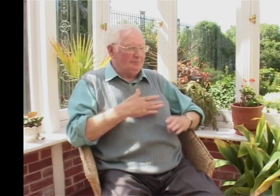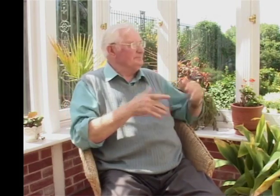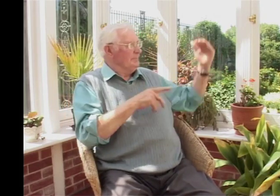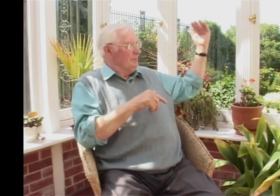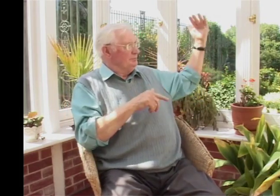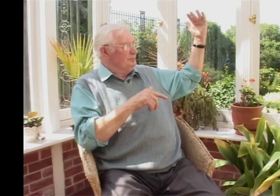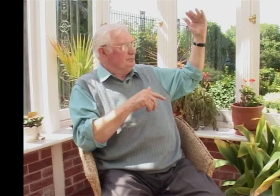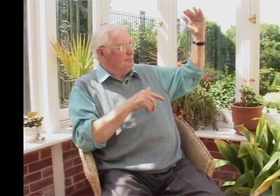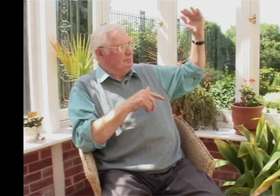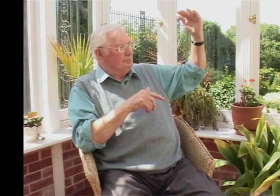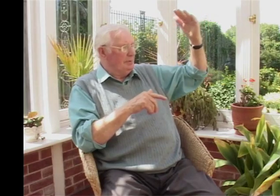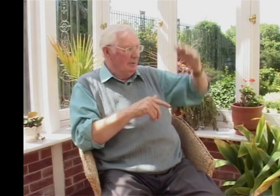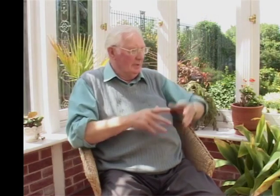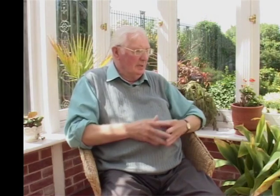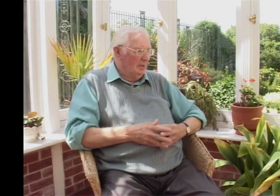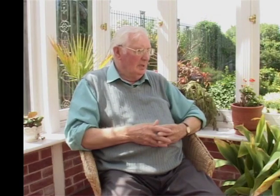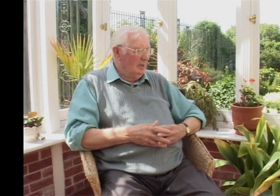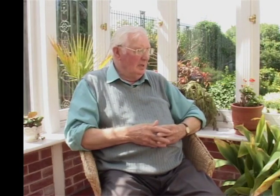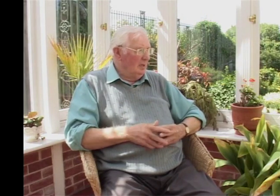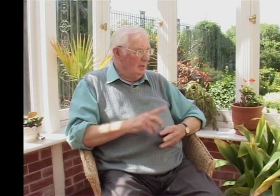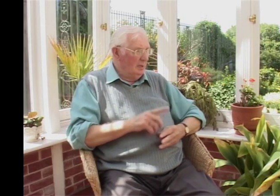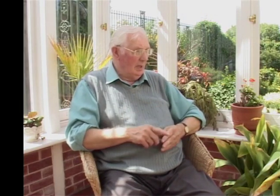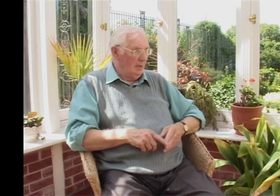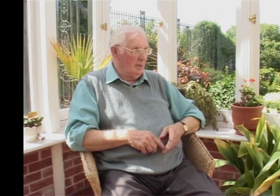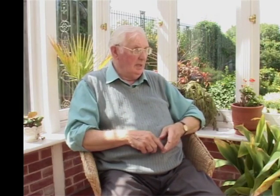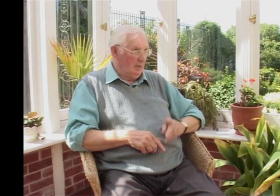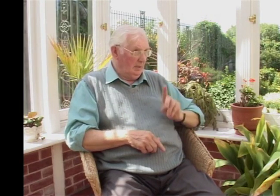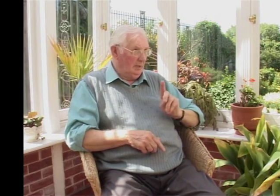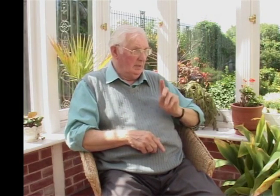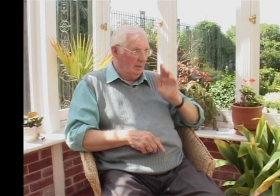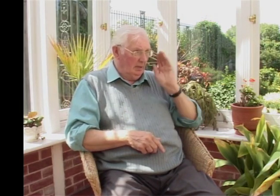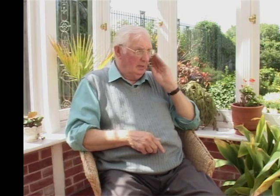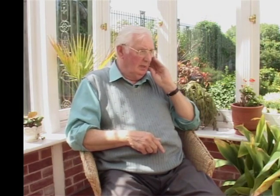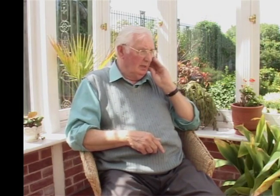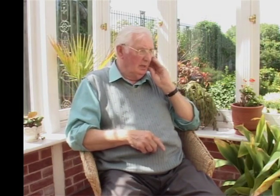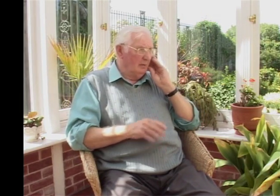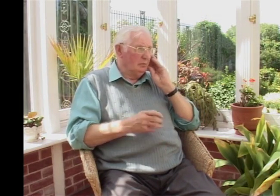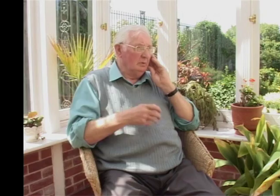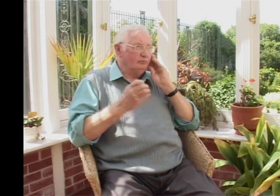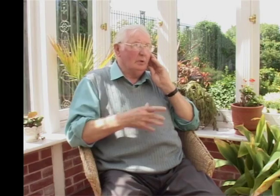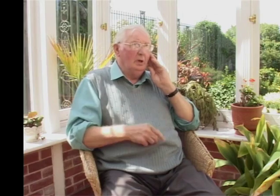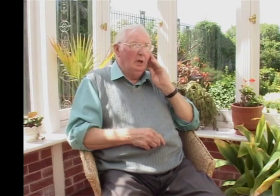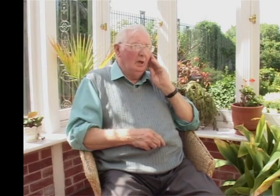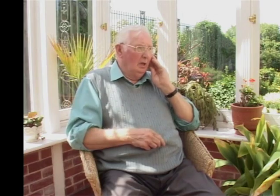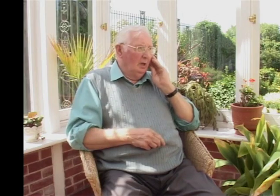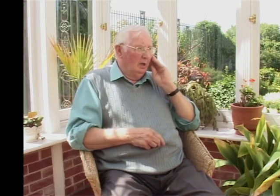planes would go over, and again, they'd be waiting. We'd all be waiting. They'd be listening out, waiting for the bombs to